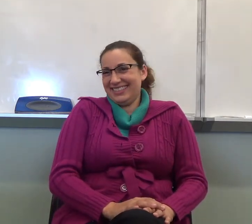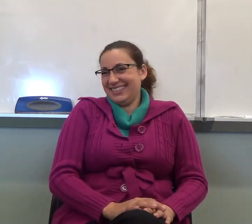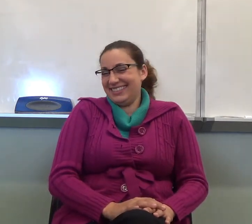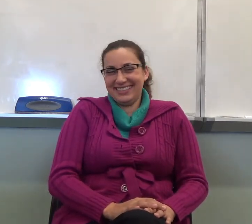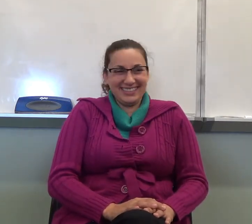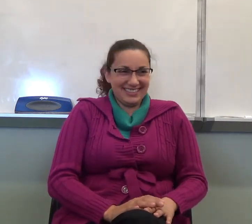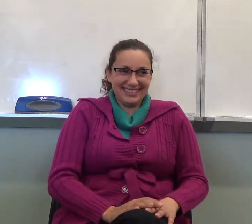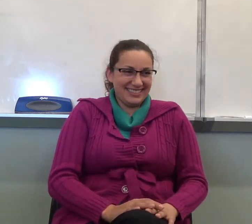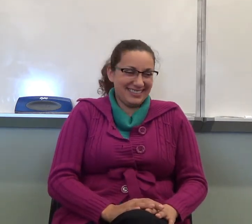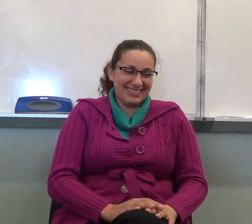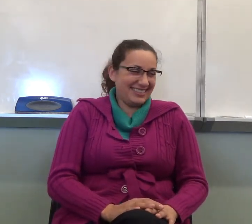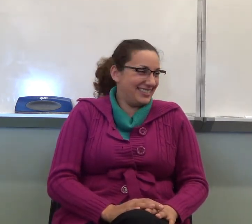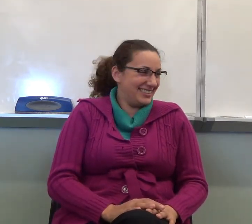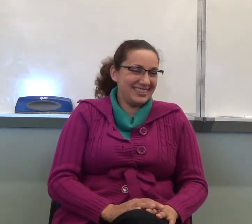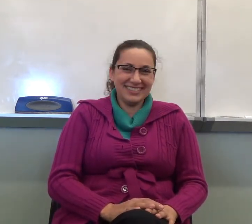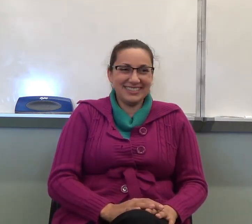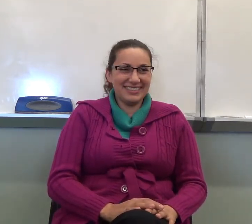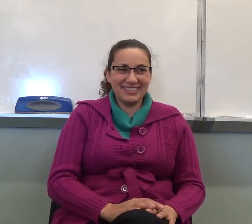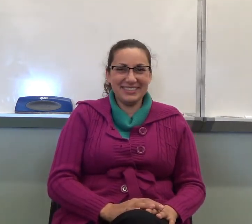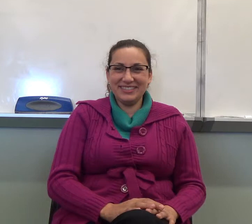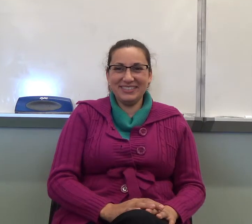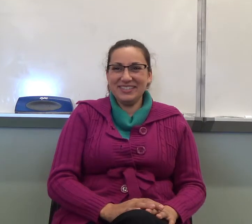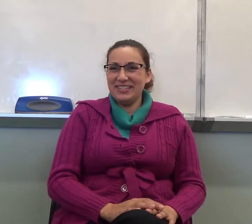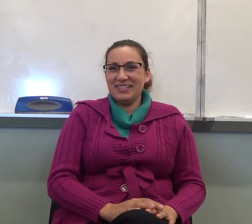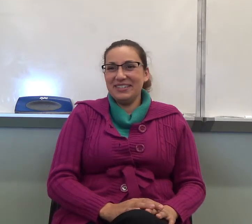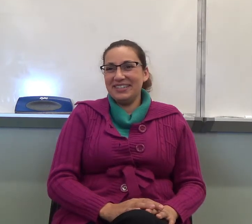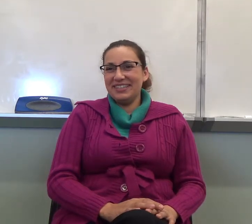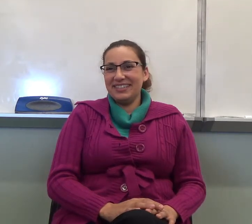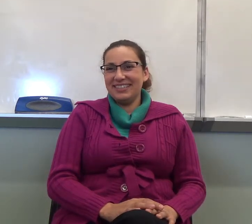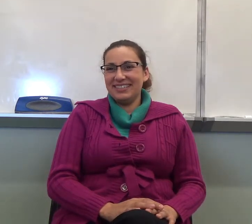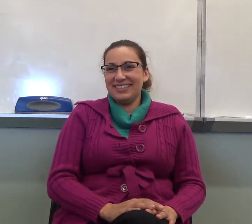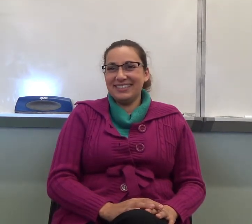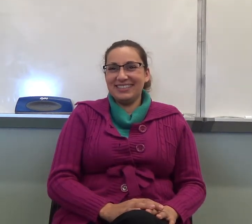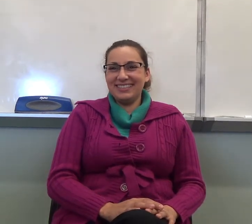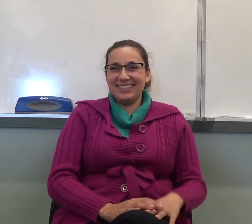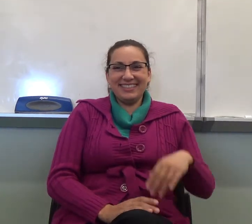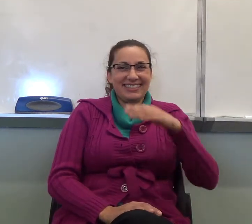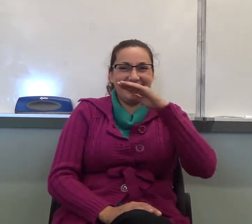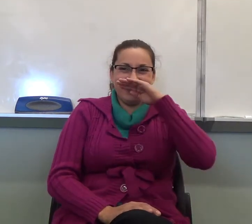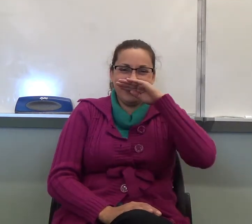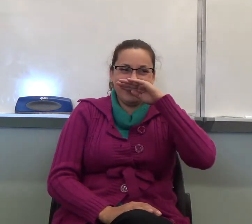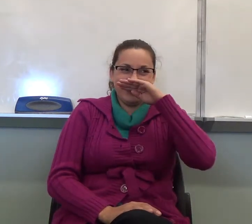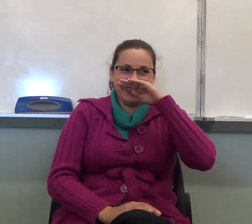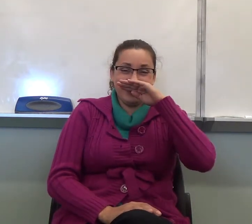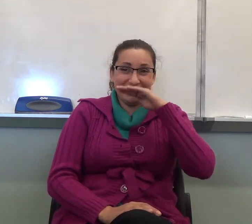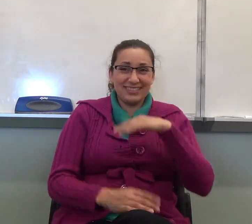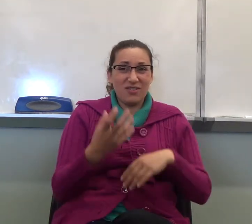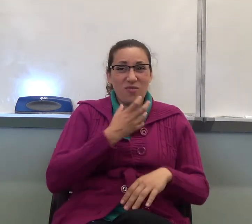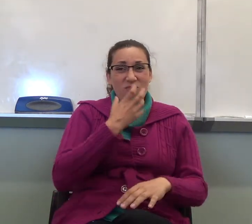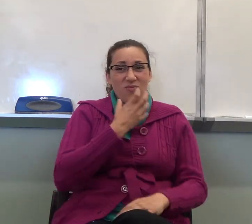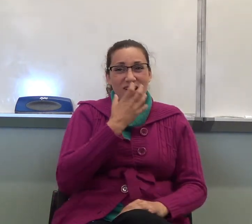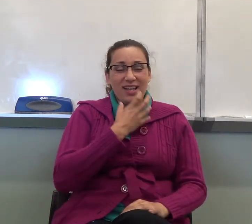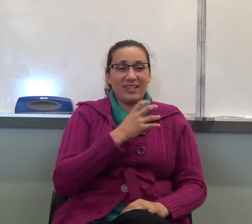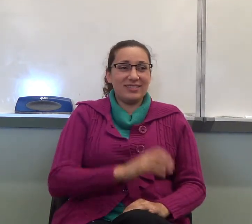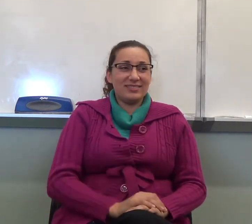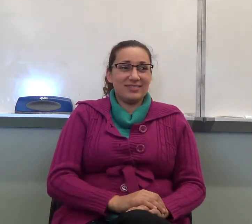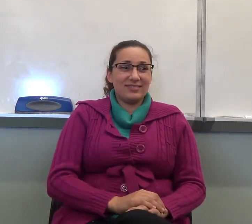Okay, so let's mix this up a little bit. suppose we start talking about things